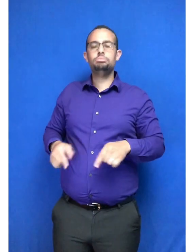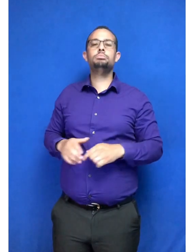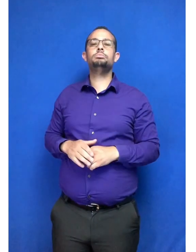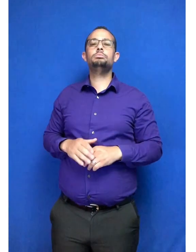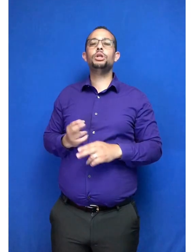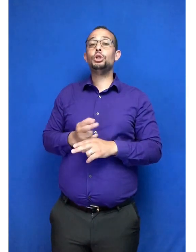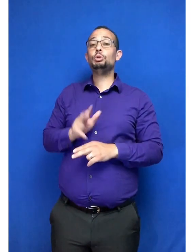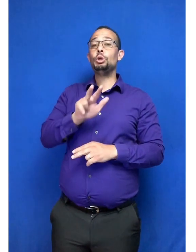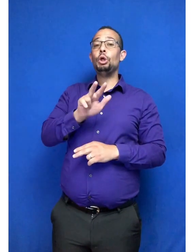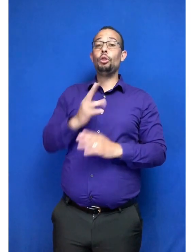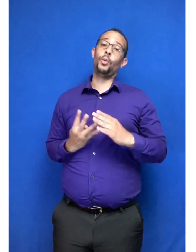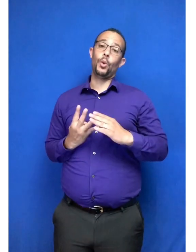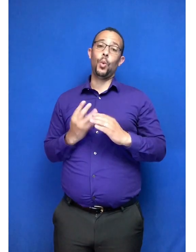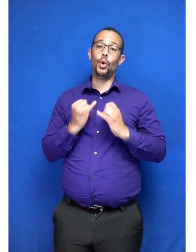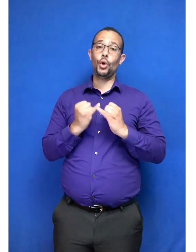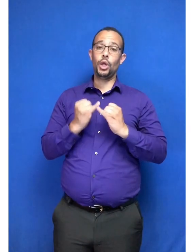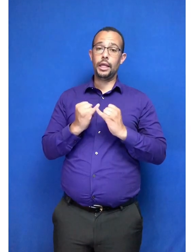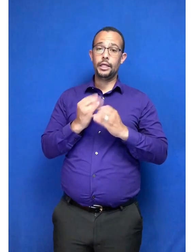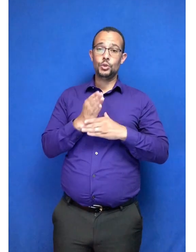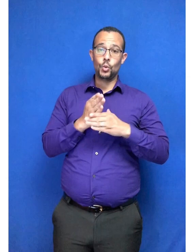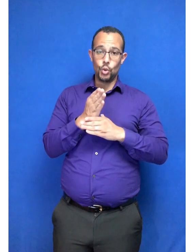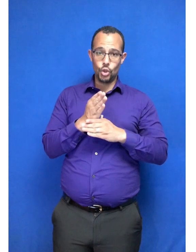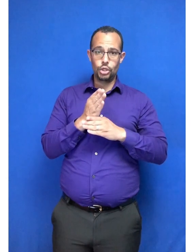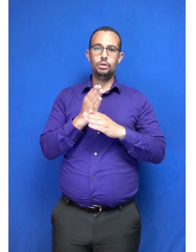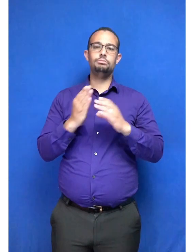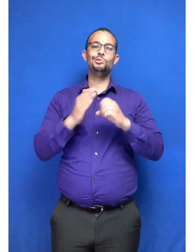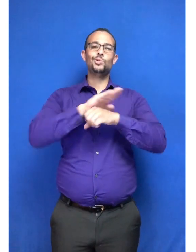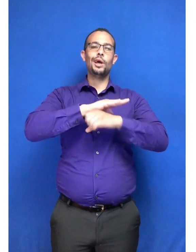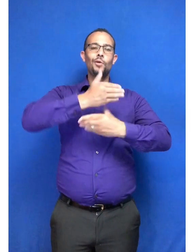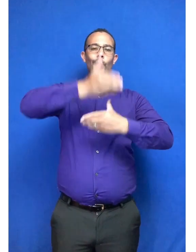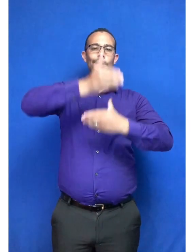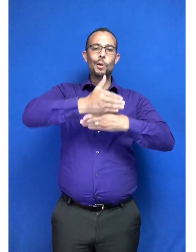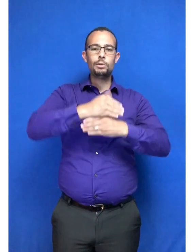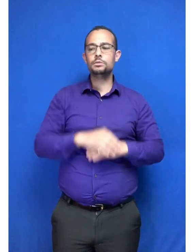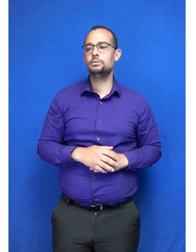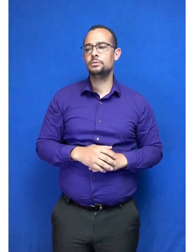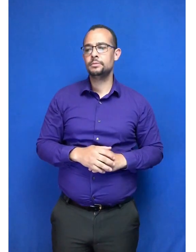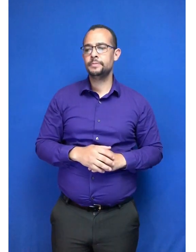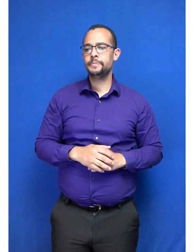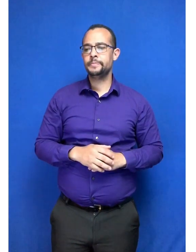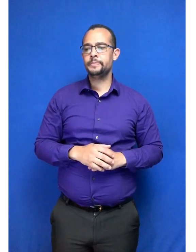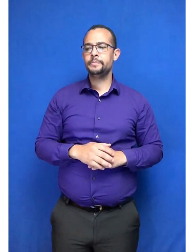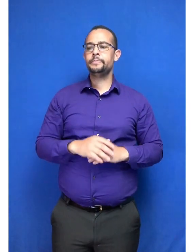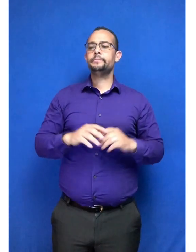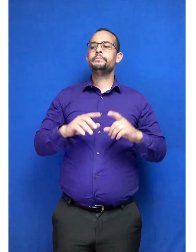need a hammer and nails to anchor the tarp down to protect your shingles and the